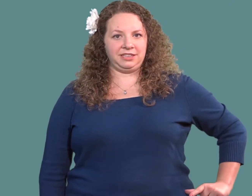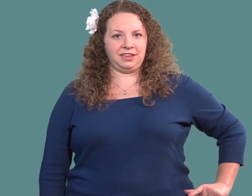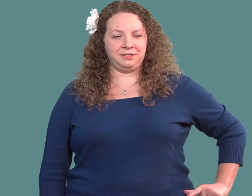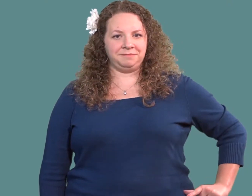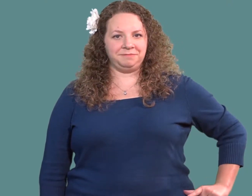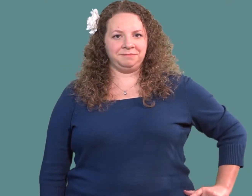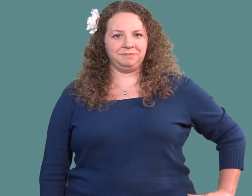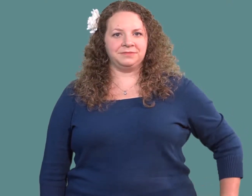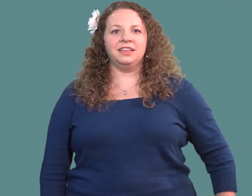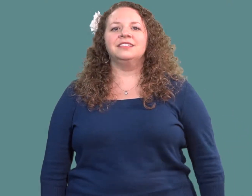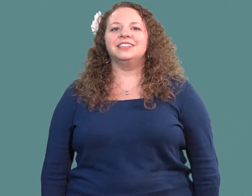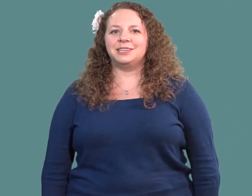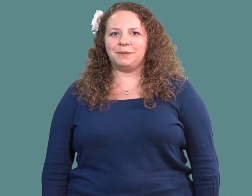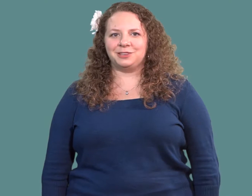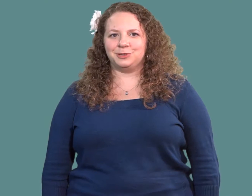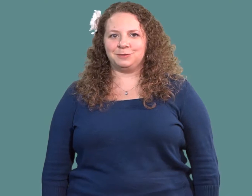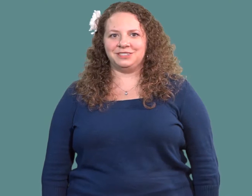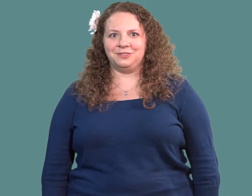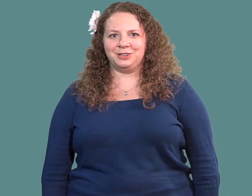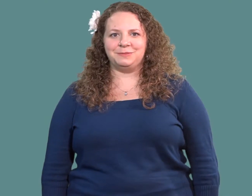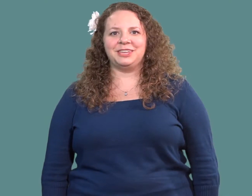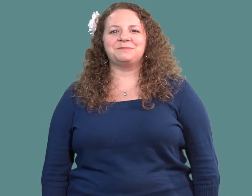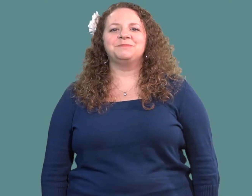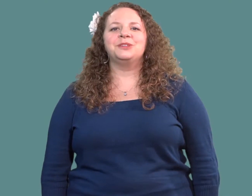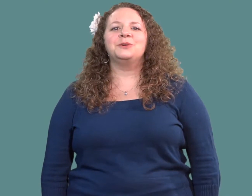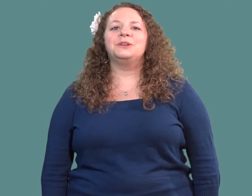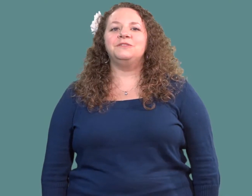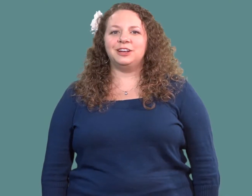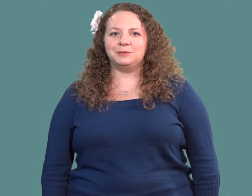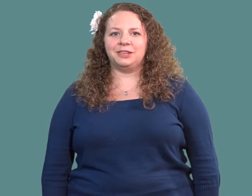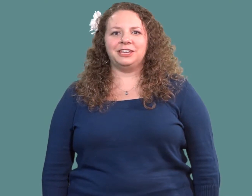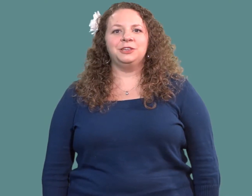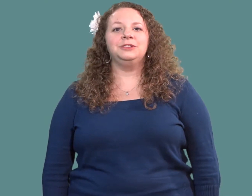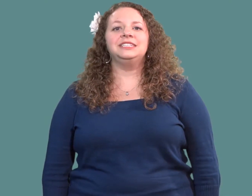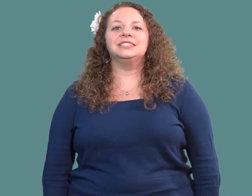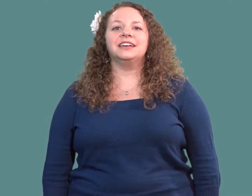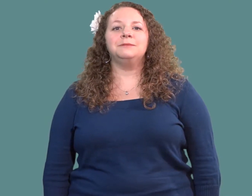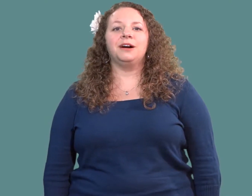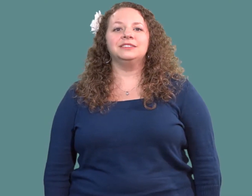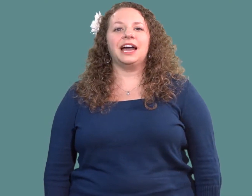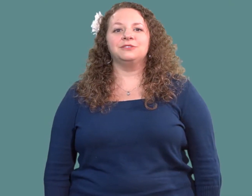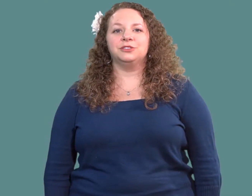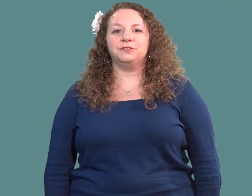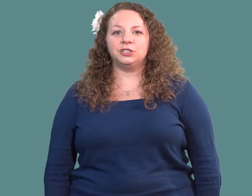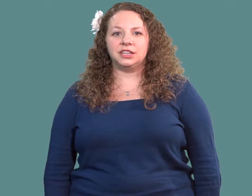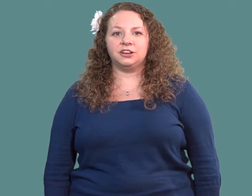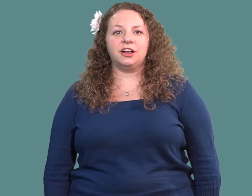side. Let's get back to expressive fingerspelling. When fingerspelling, you need to slightly pause after the first letter of